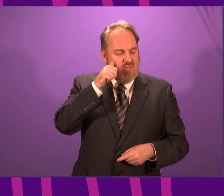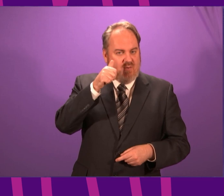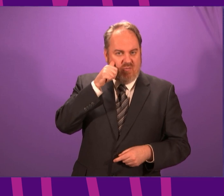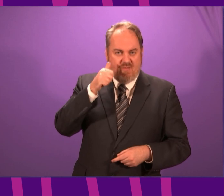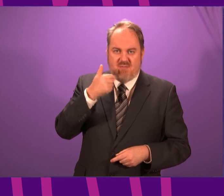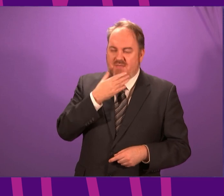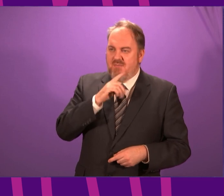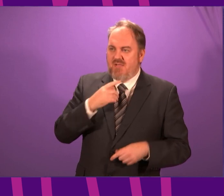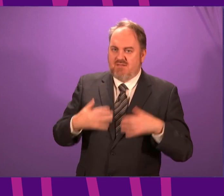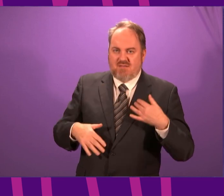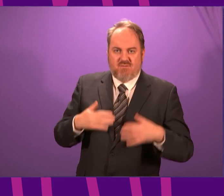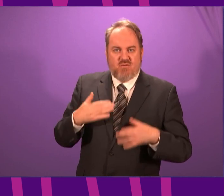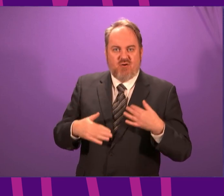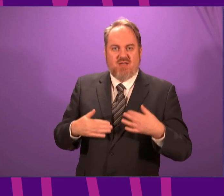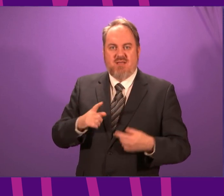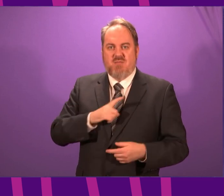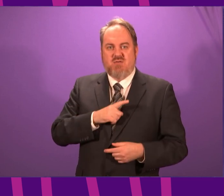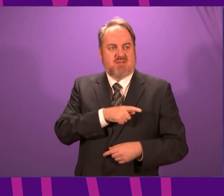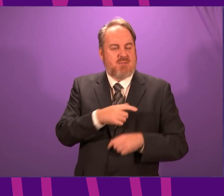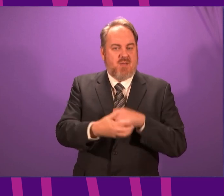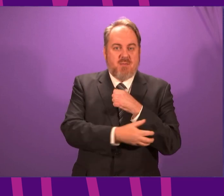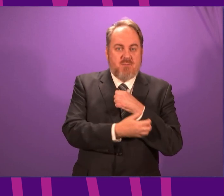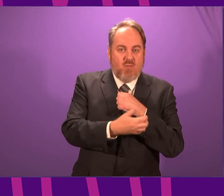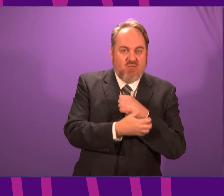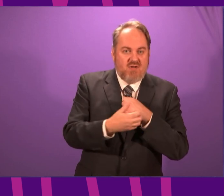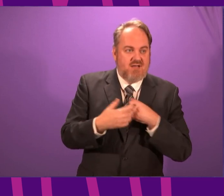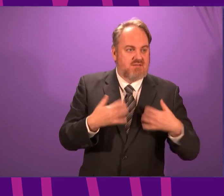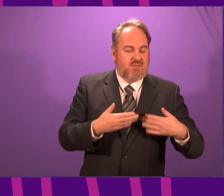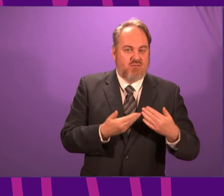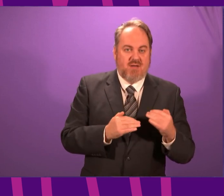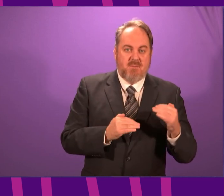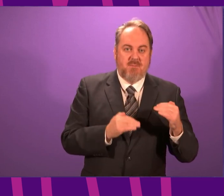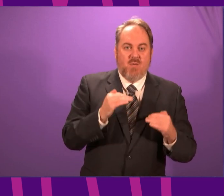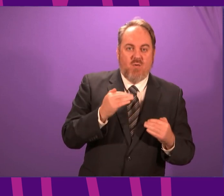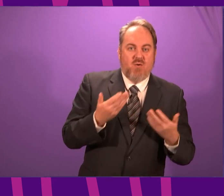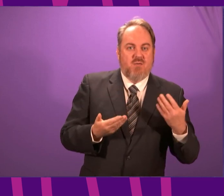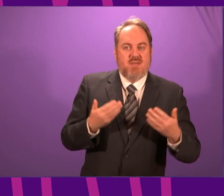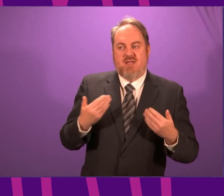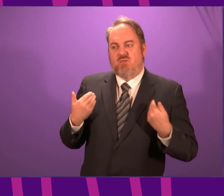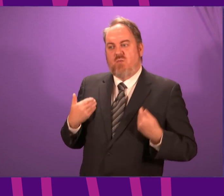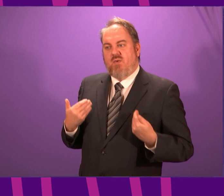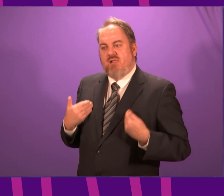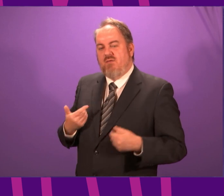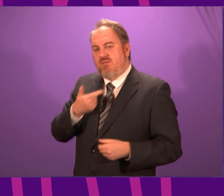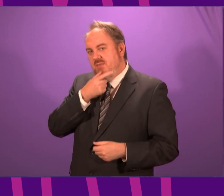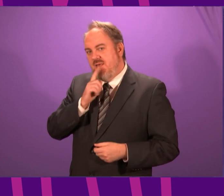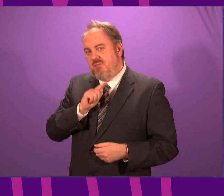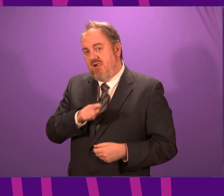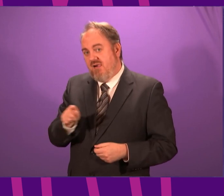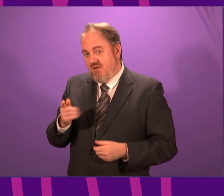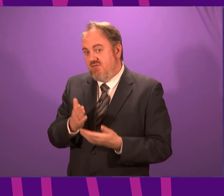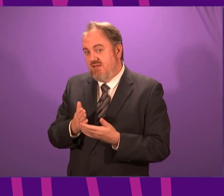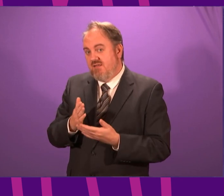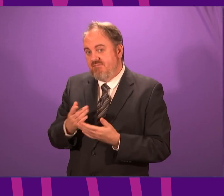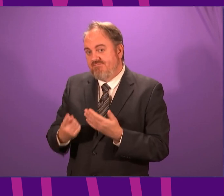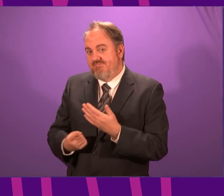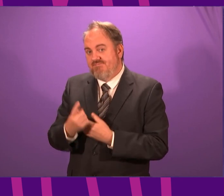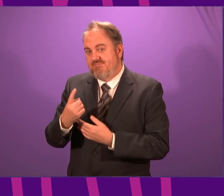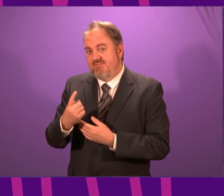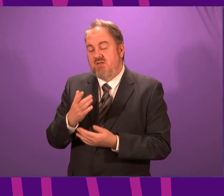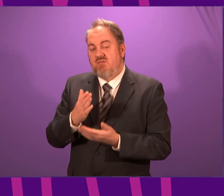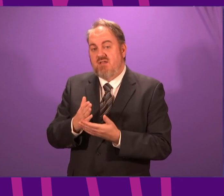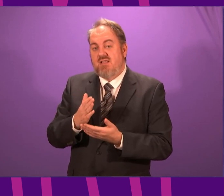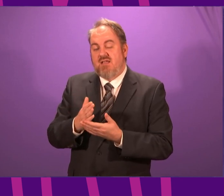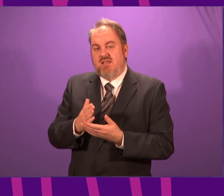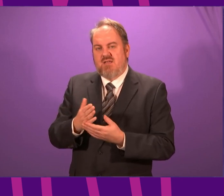area, but by class. And some of the steps laid out in the framework published on Friday within the different tier levels do not seem to be